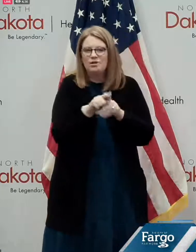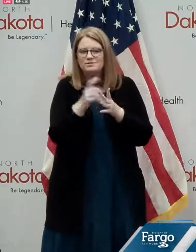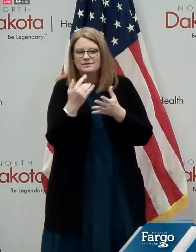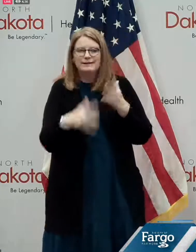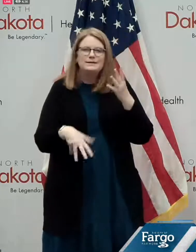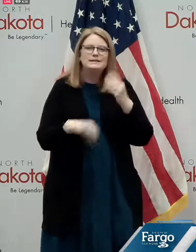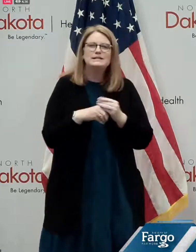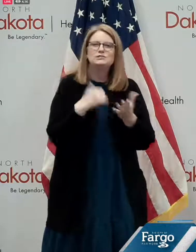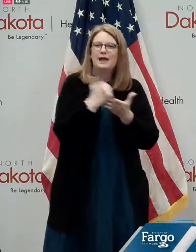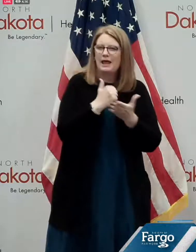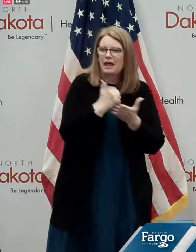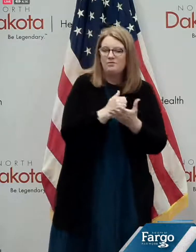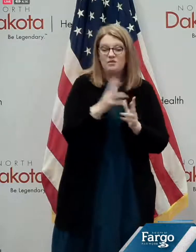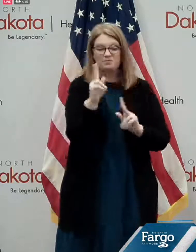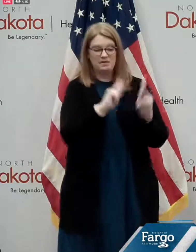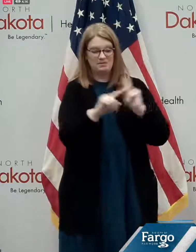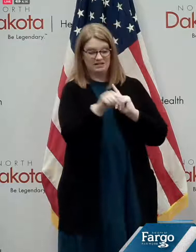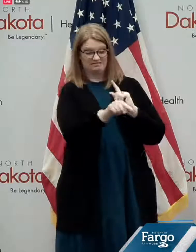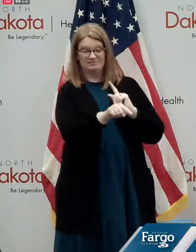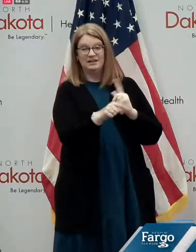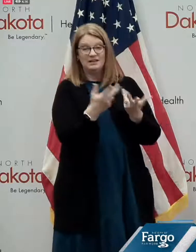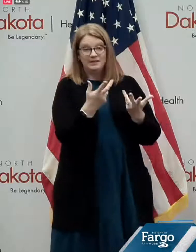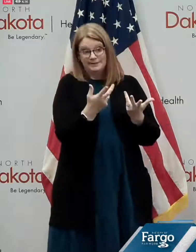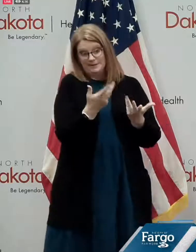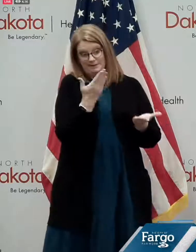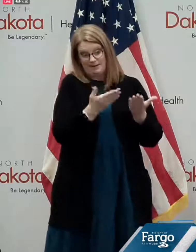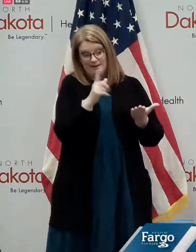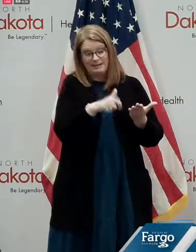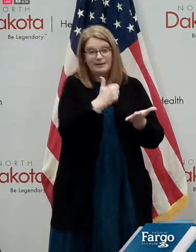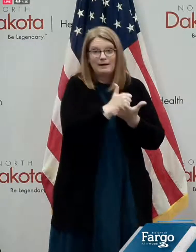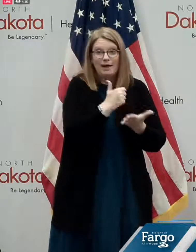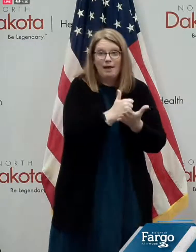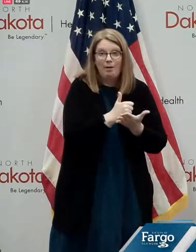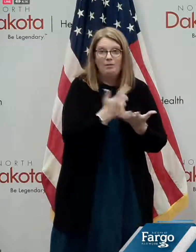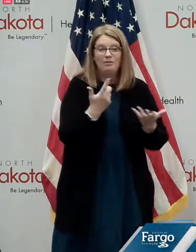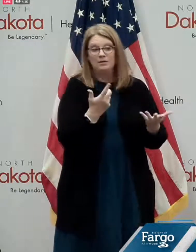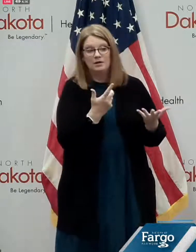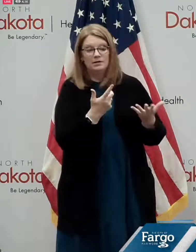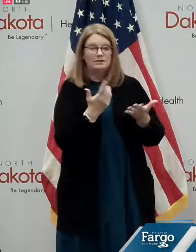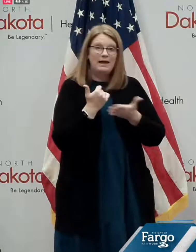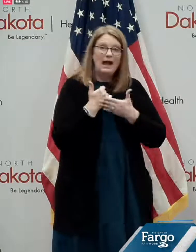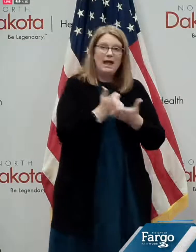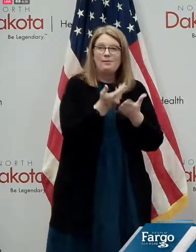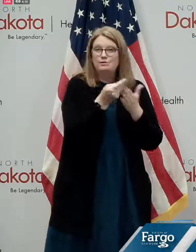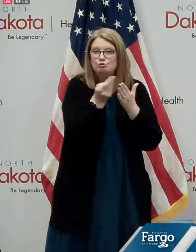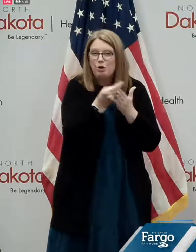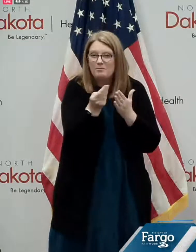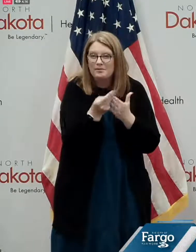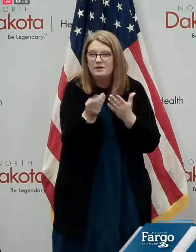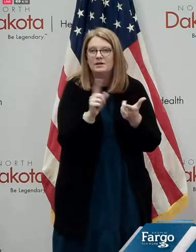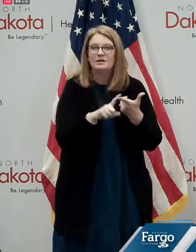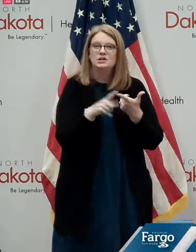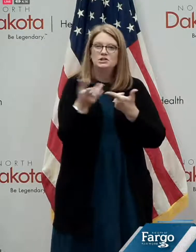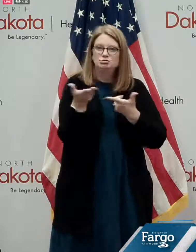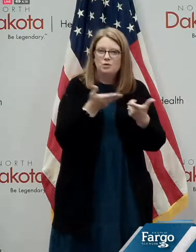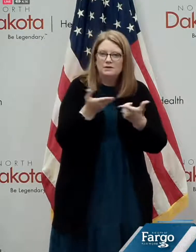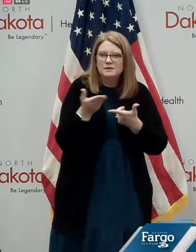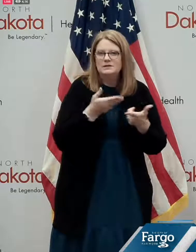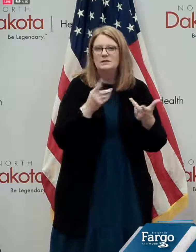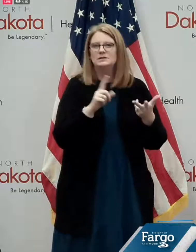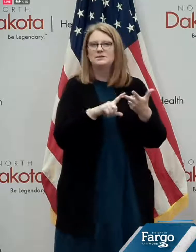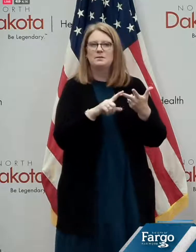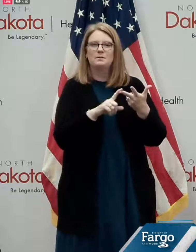for non-hospitalized positive COVID-19 and their close contacts, and whether that's help on shopping or services